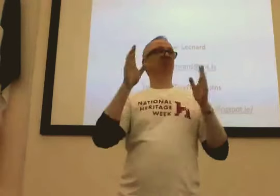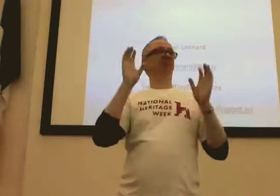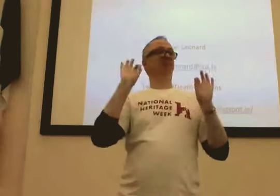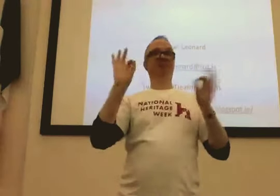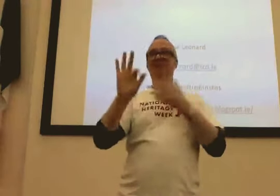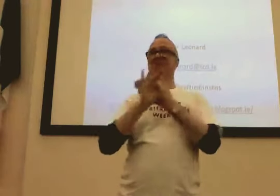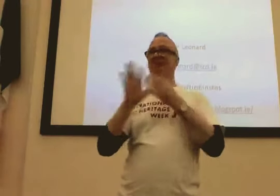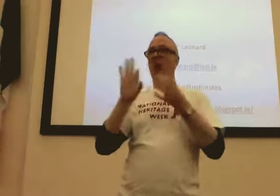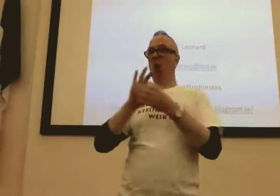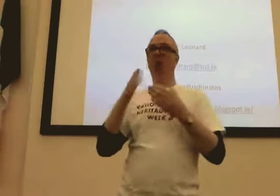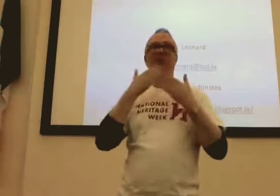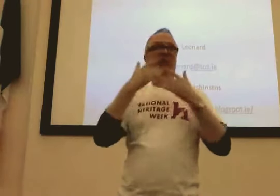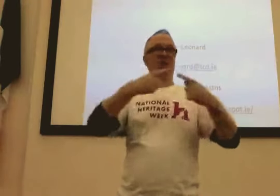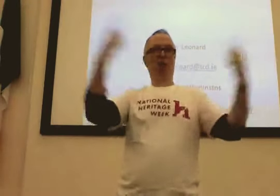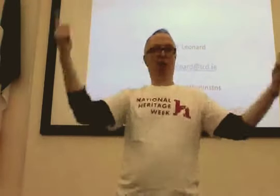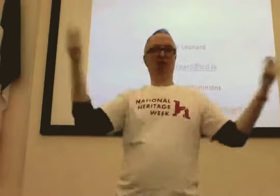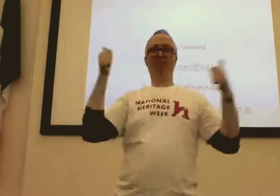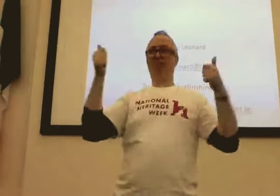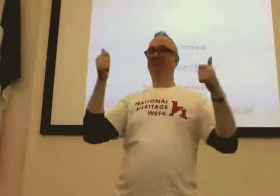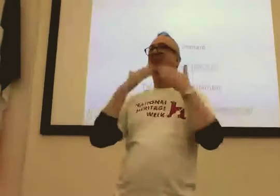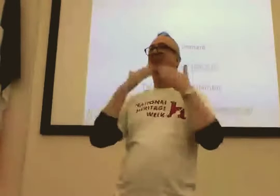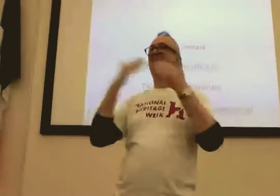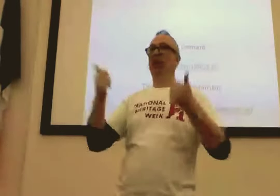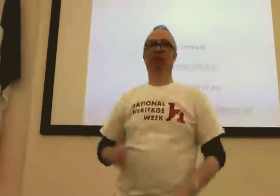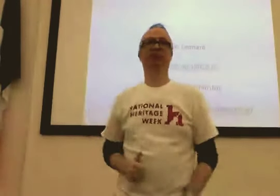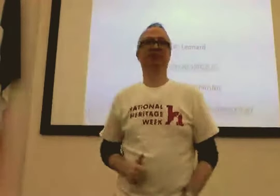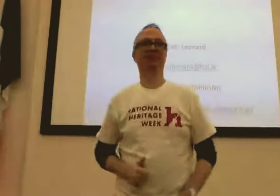better. Safe home to all, and thank you very much for